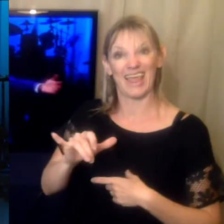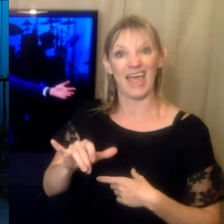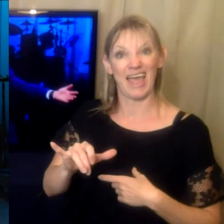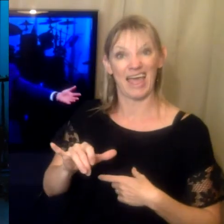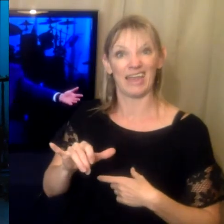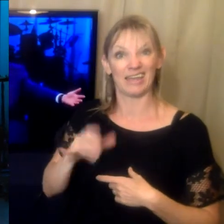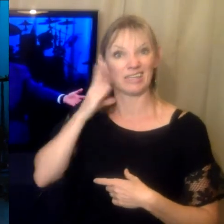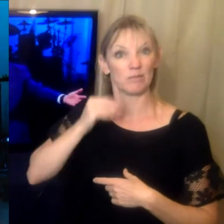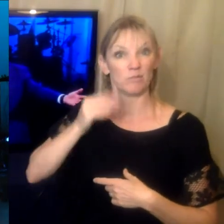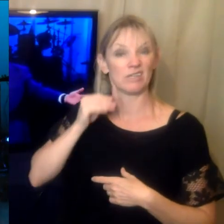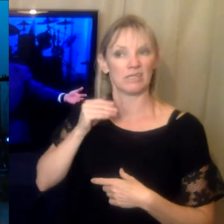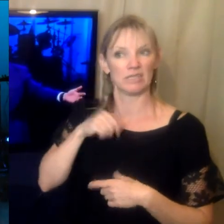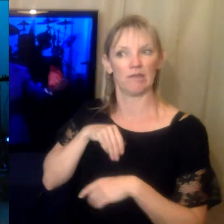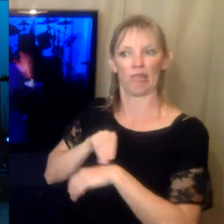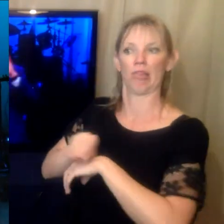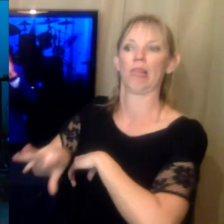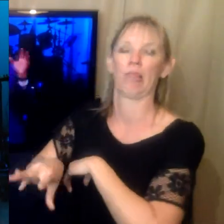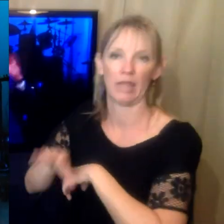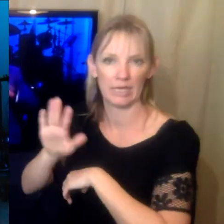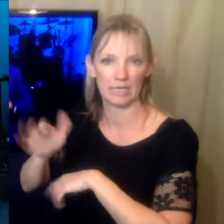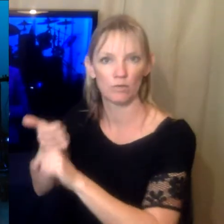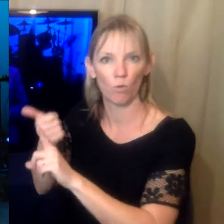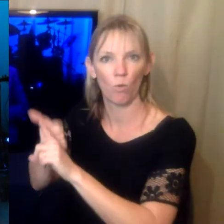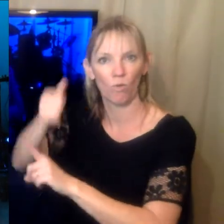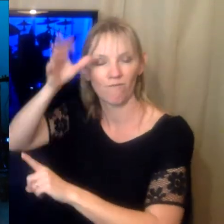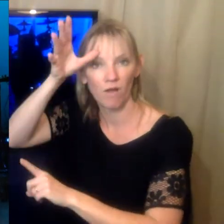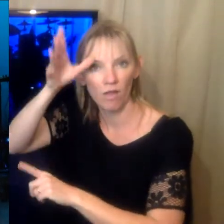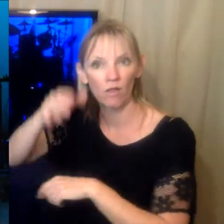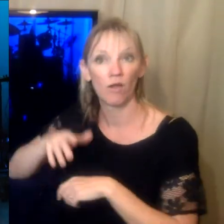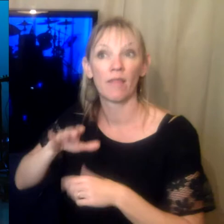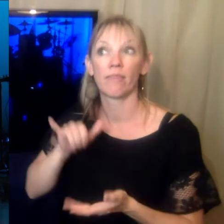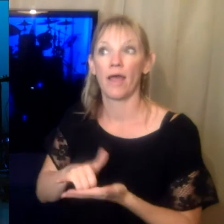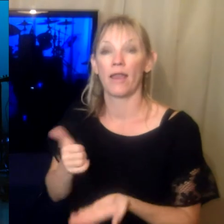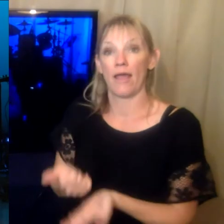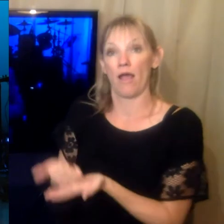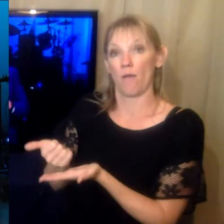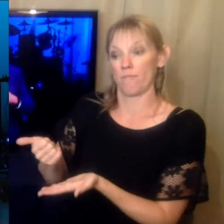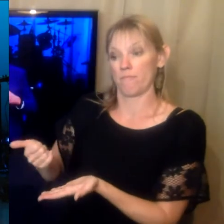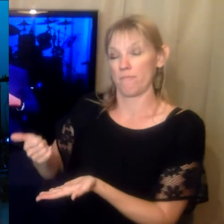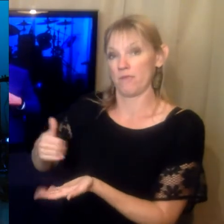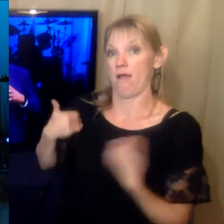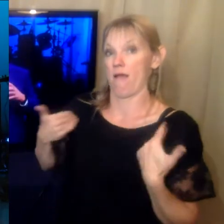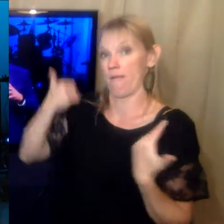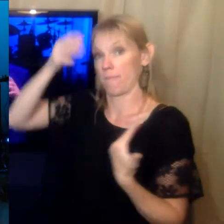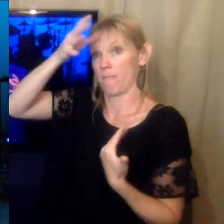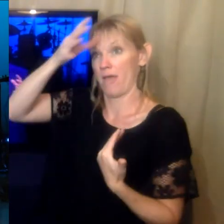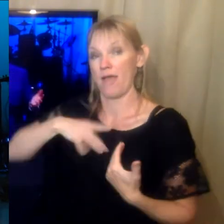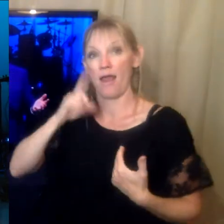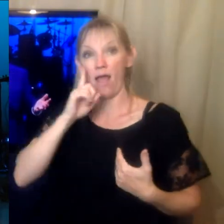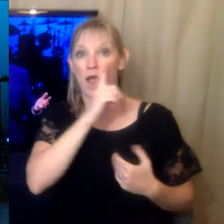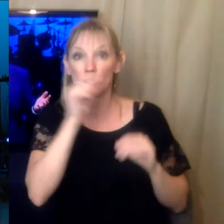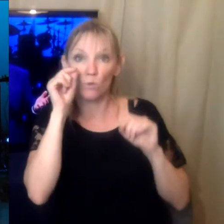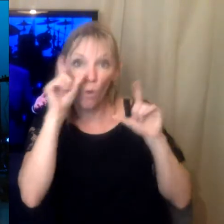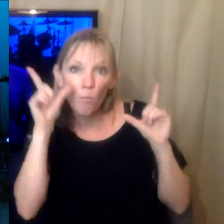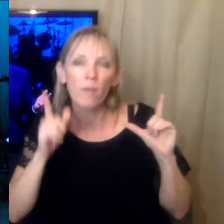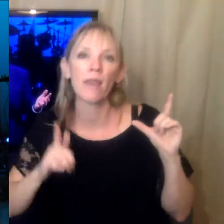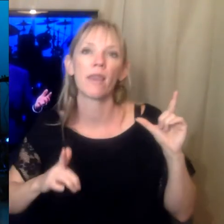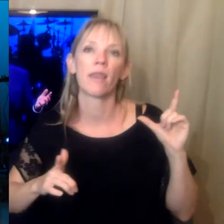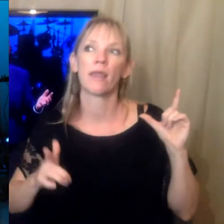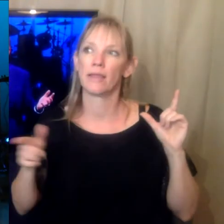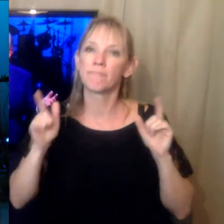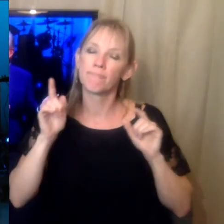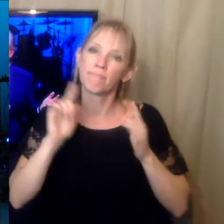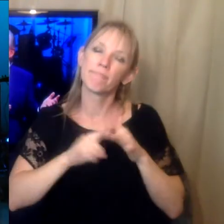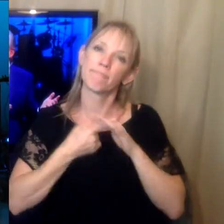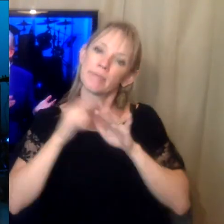his fathering. And that was an eye-opening for Eric. I began to see glints of a sense of compassion